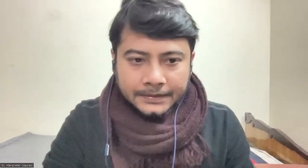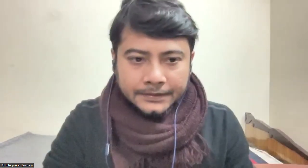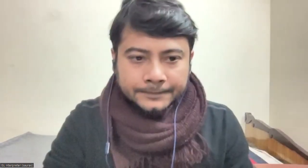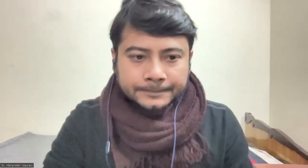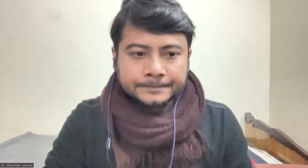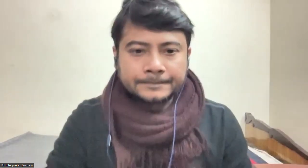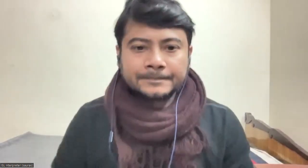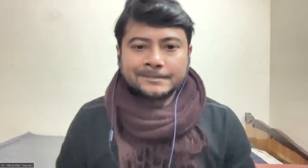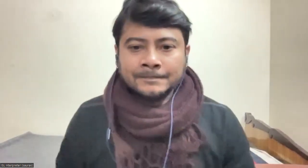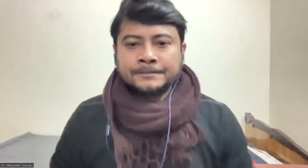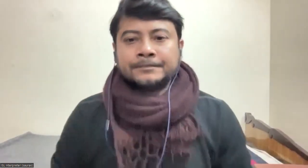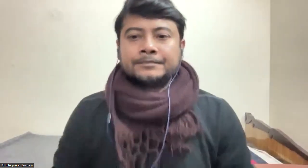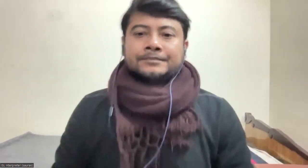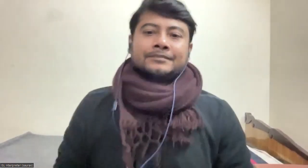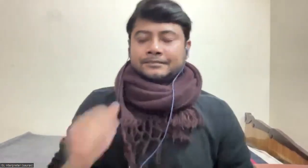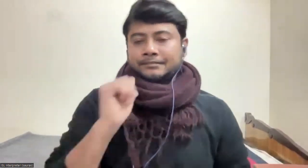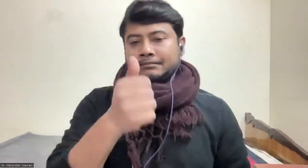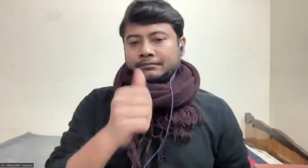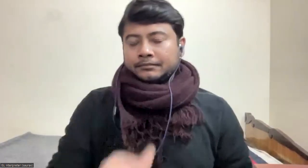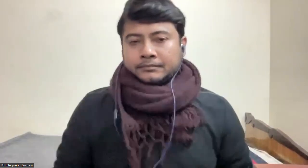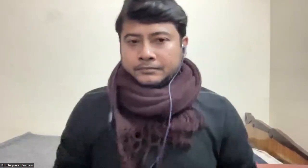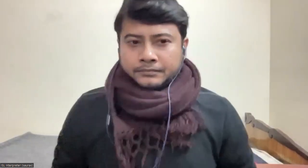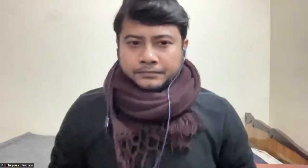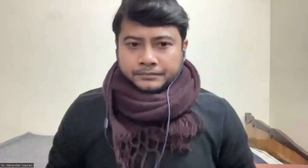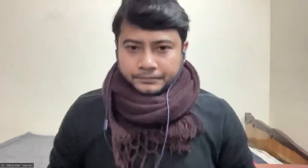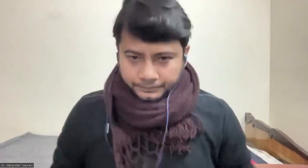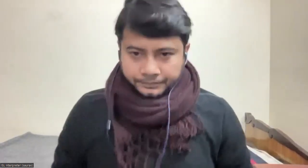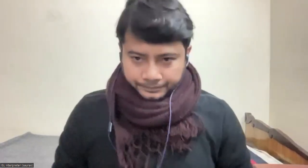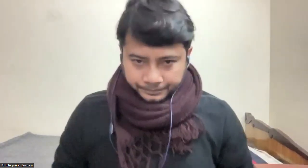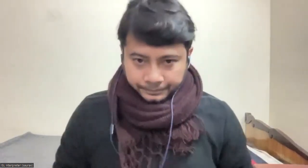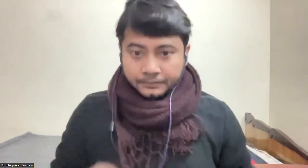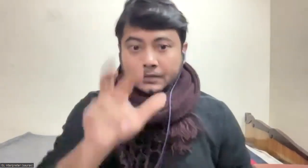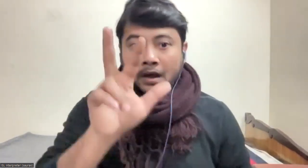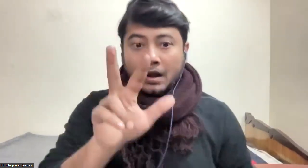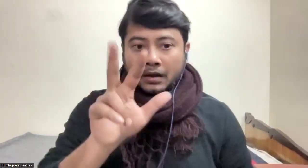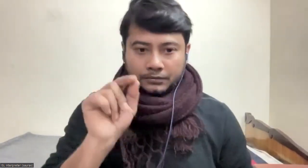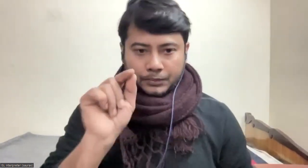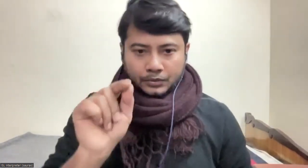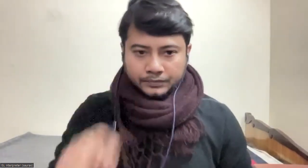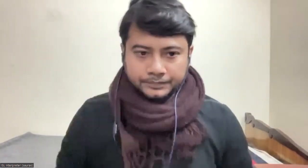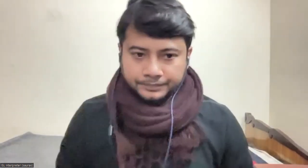Yes, Mataji. Okay. Move on to point number 8.